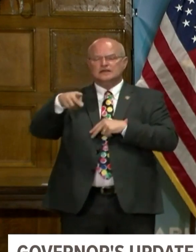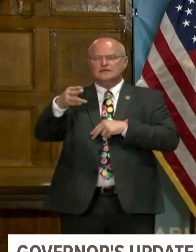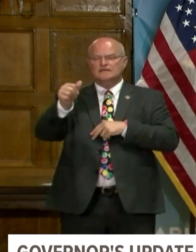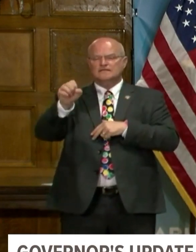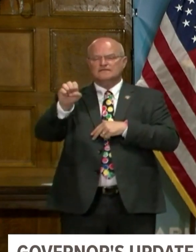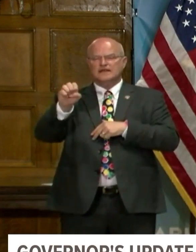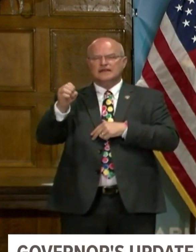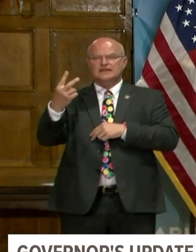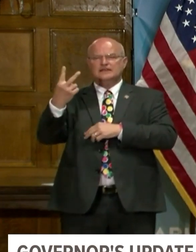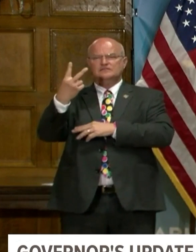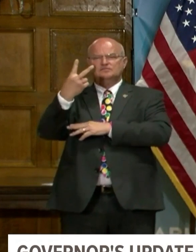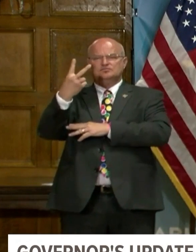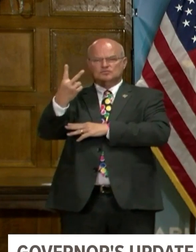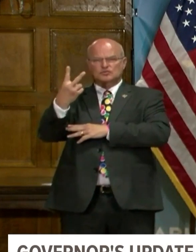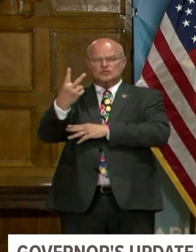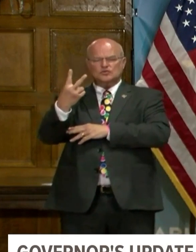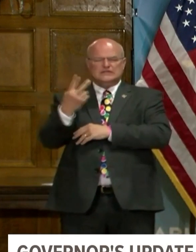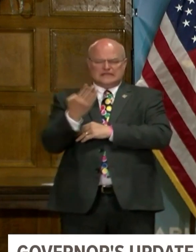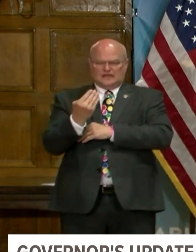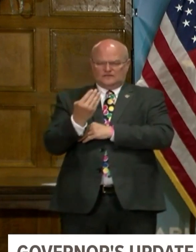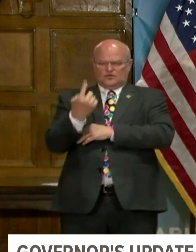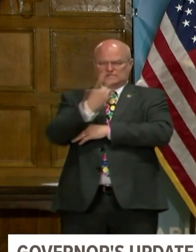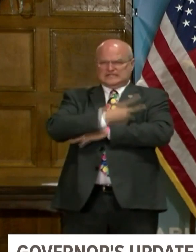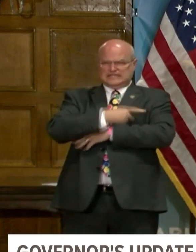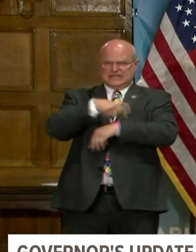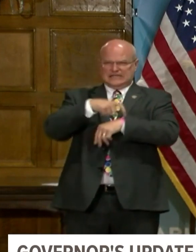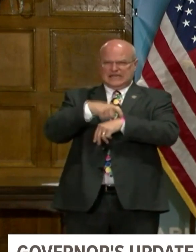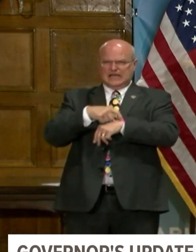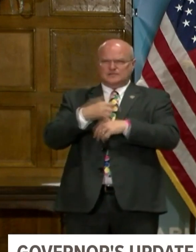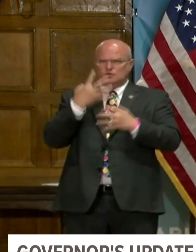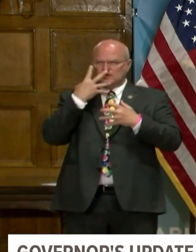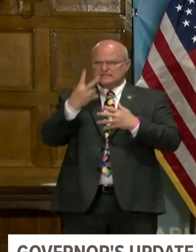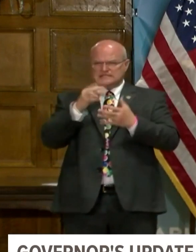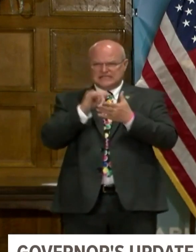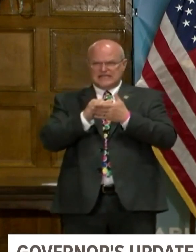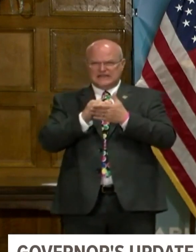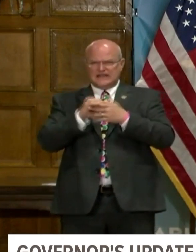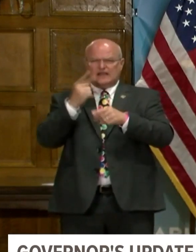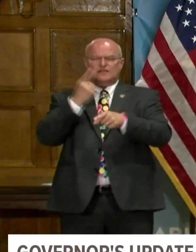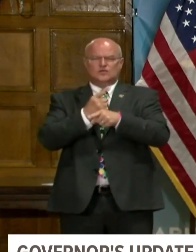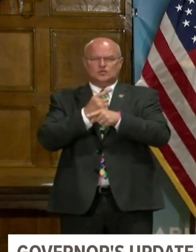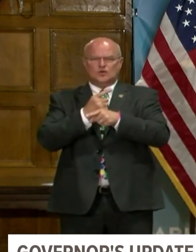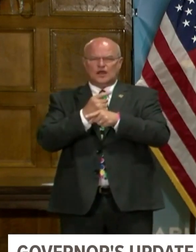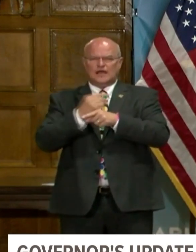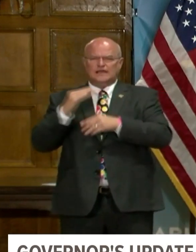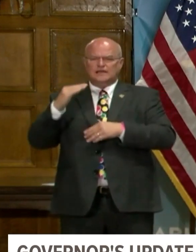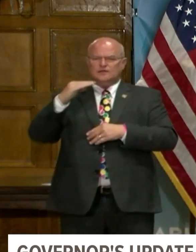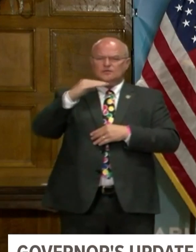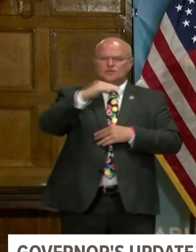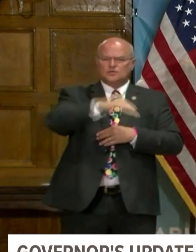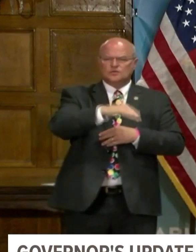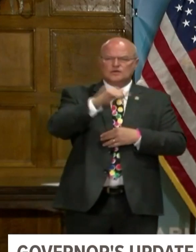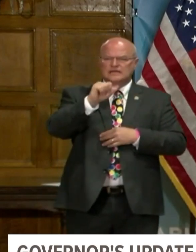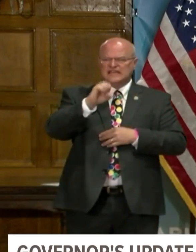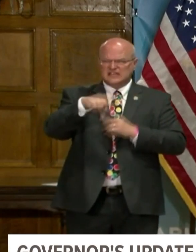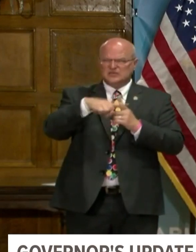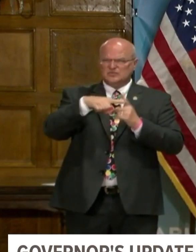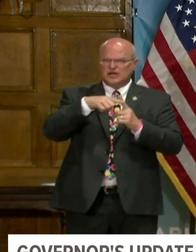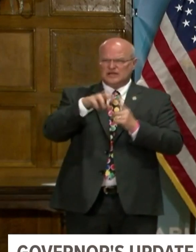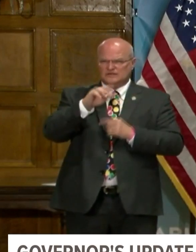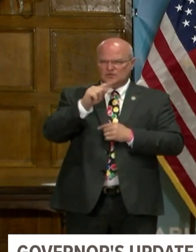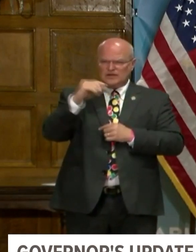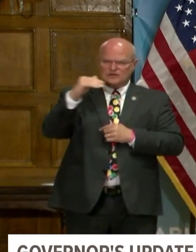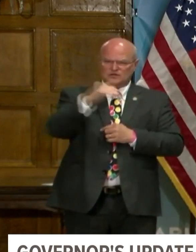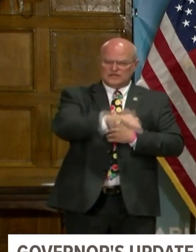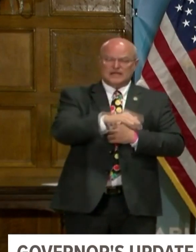that 14-day period, because that's sort of the window that you want to see the right trend in either cases or positivity